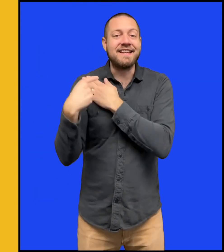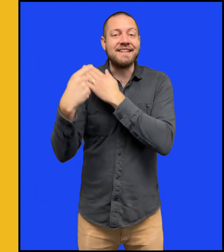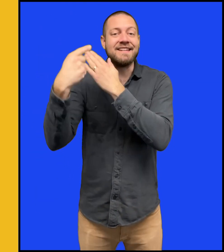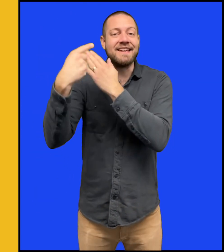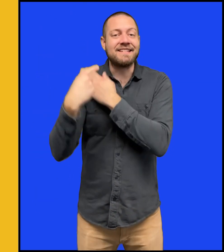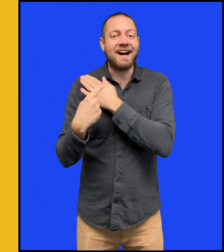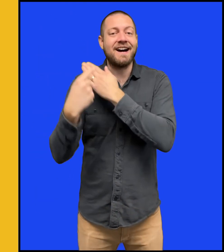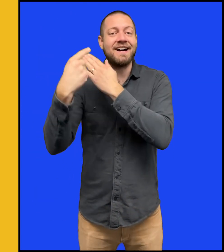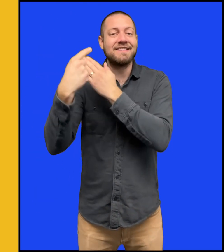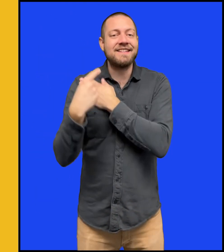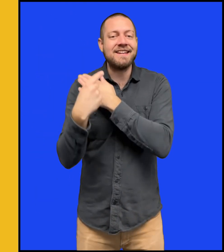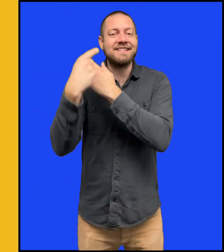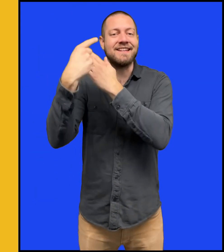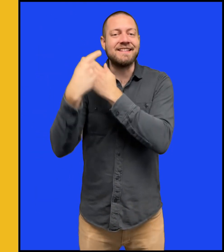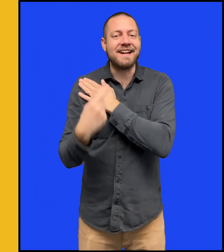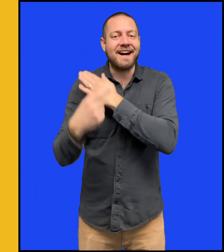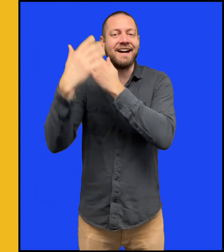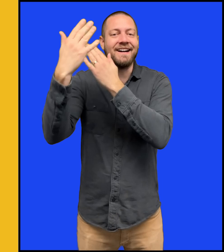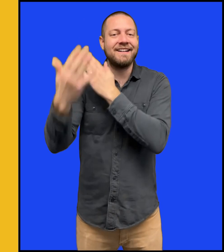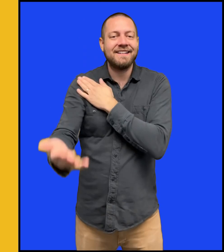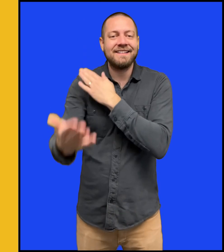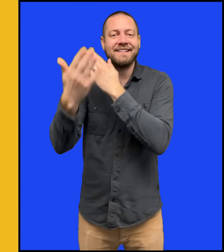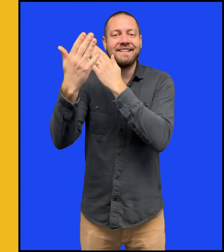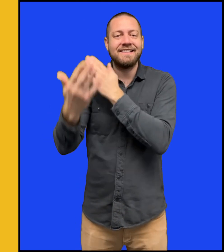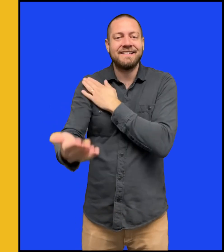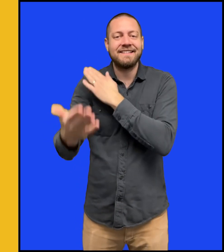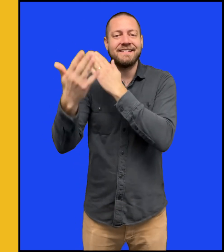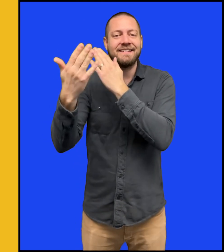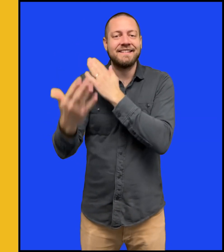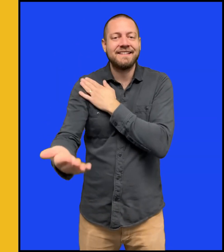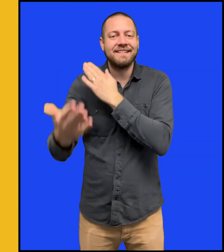Say tiki, tiki, ta, tiki, tiki, ta.